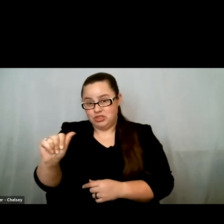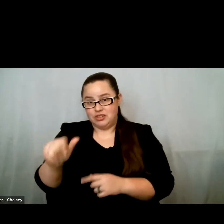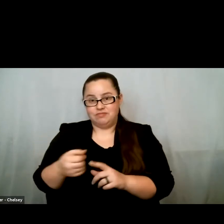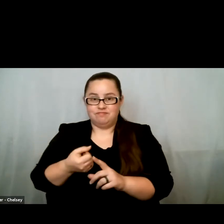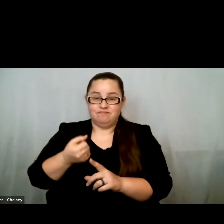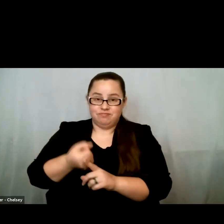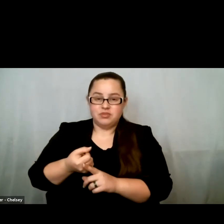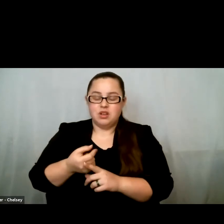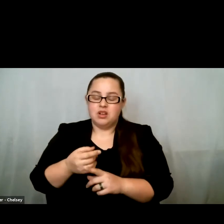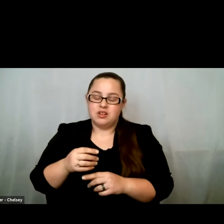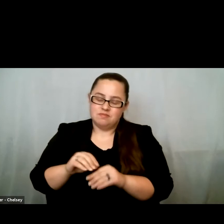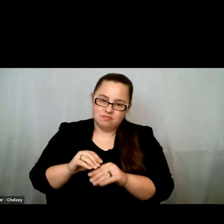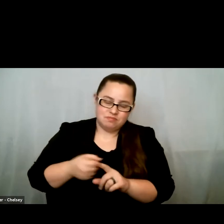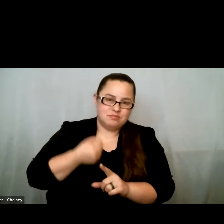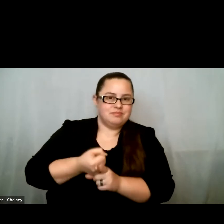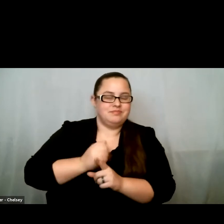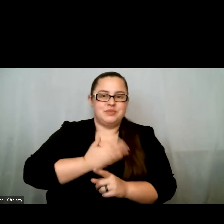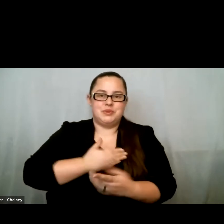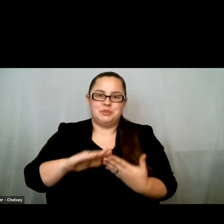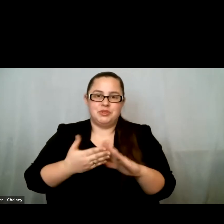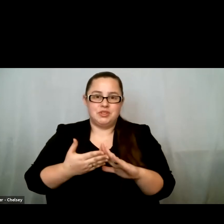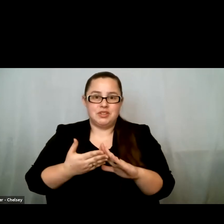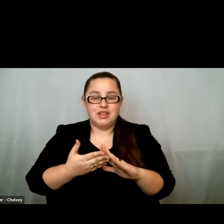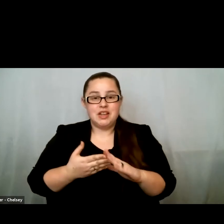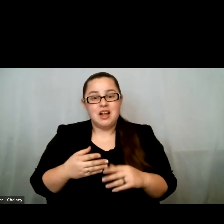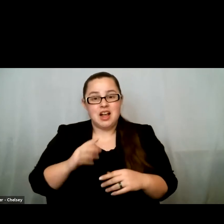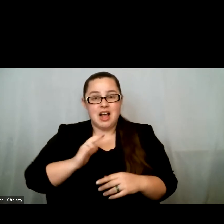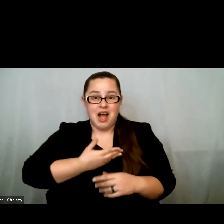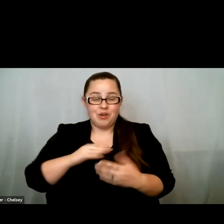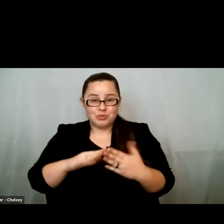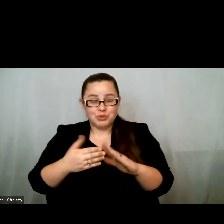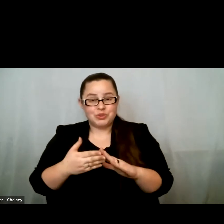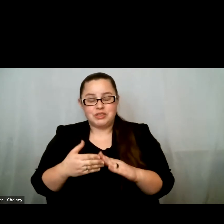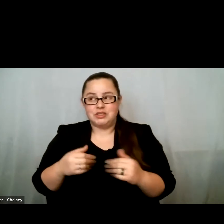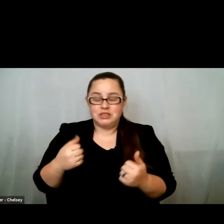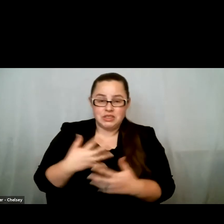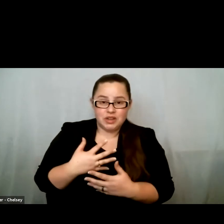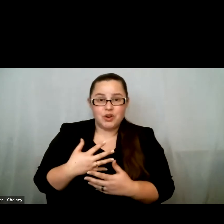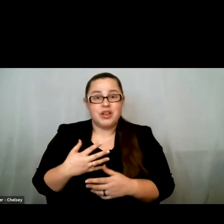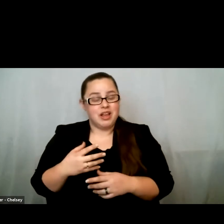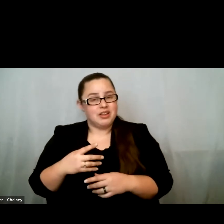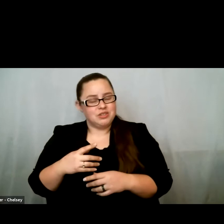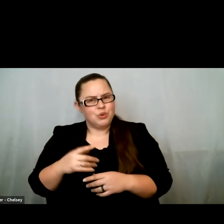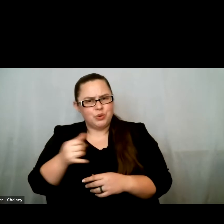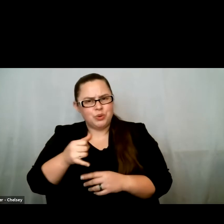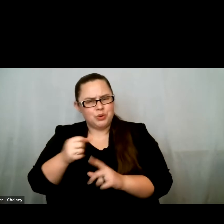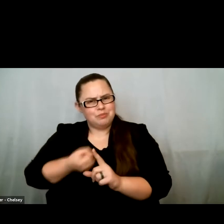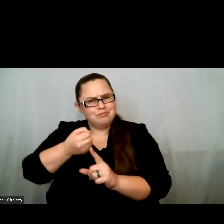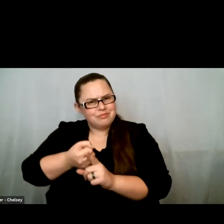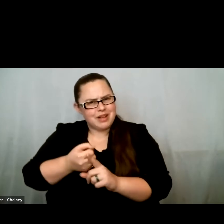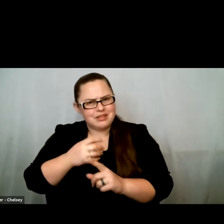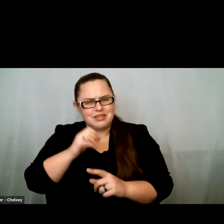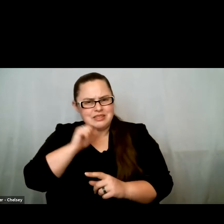fearful, and our elders are vulnerable and helpless. It is a critical time for activism, for us to support each other, to come